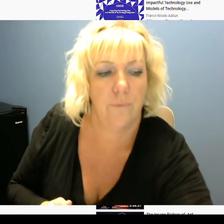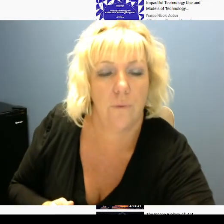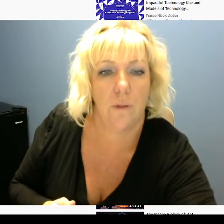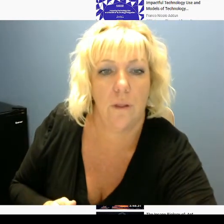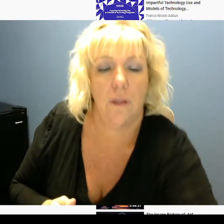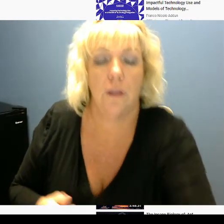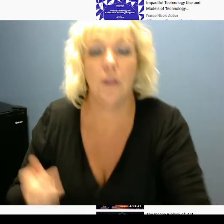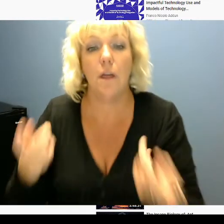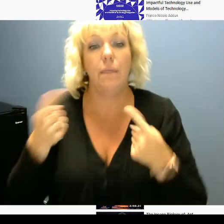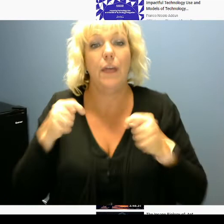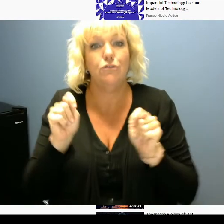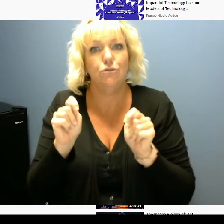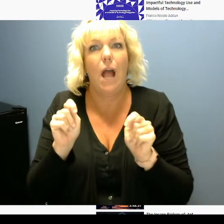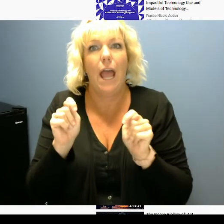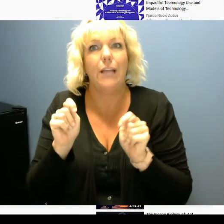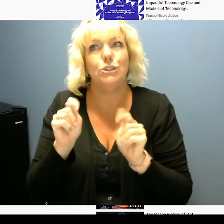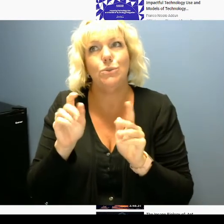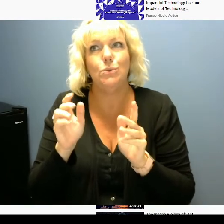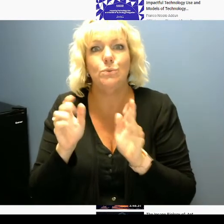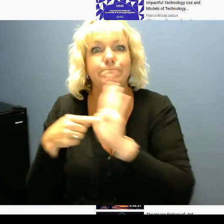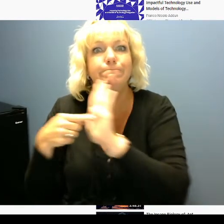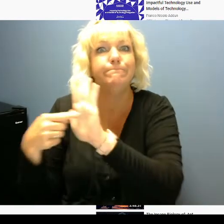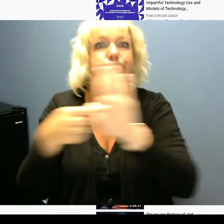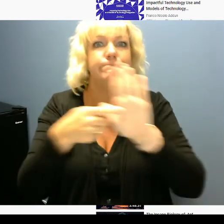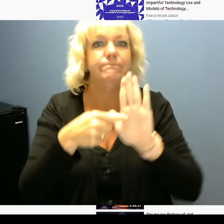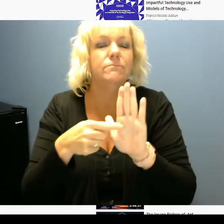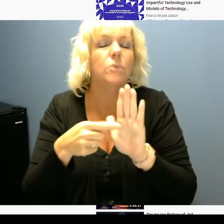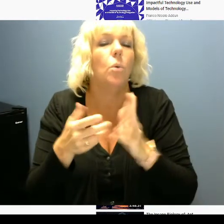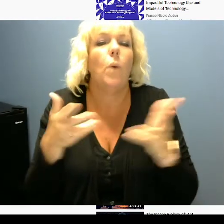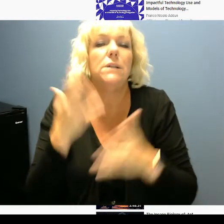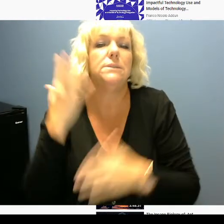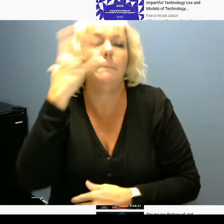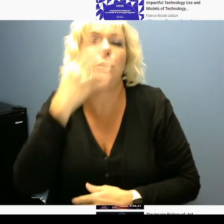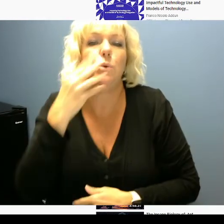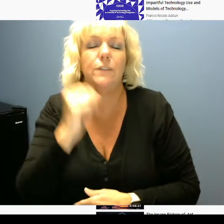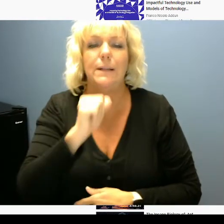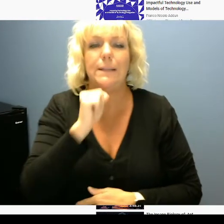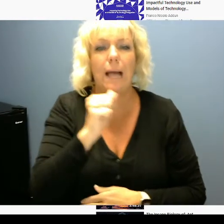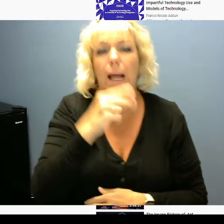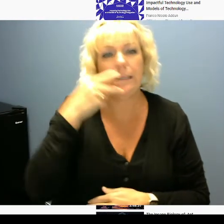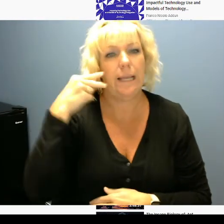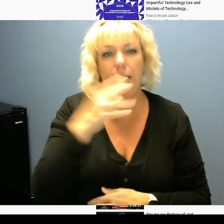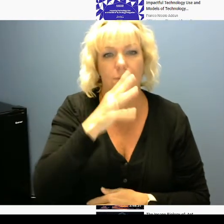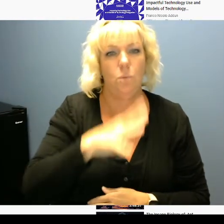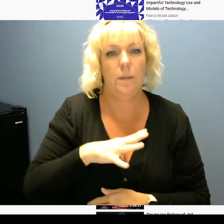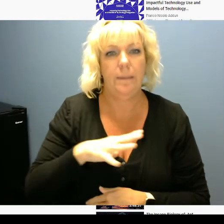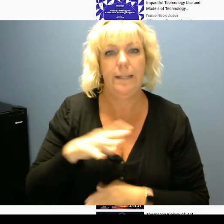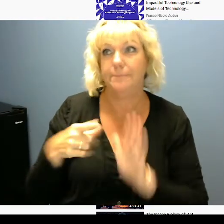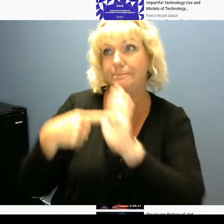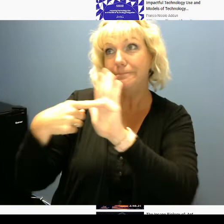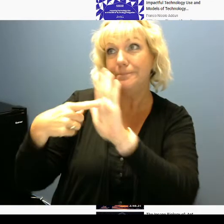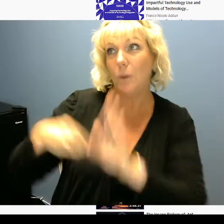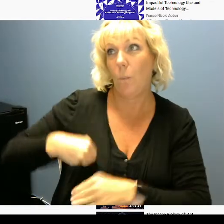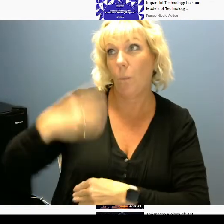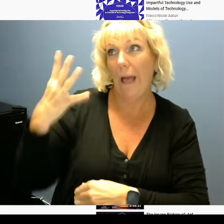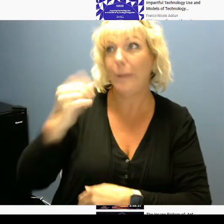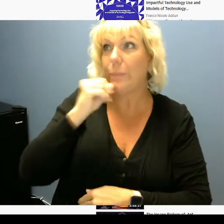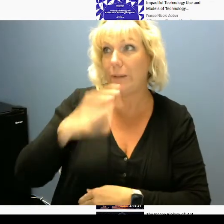is beautiful, is a European woman, not an indigenous woman. And so they've put these